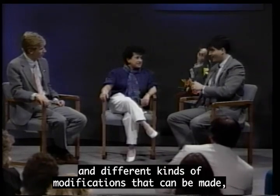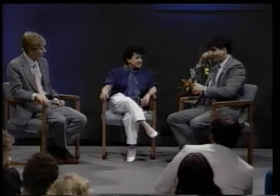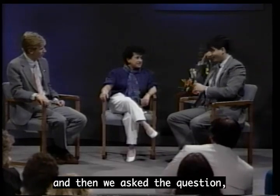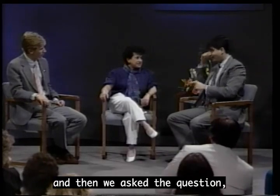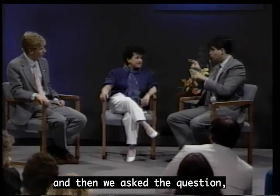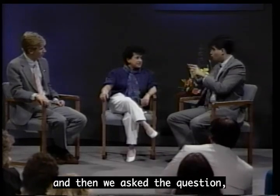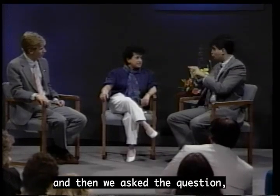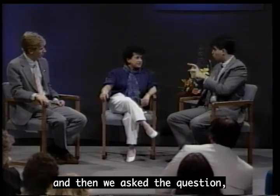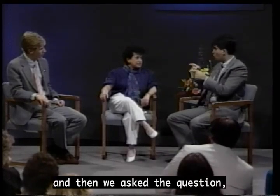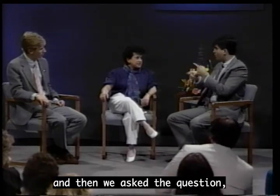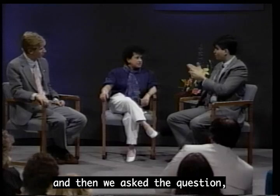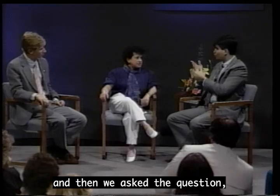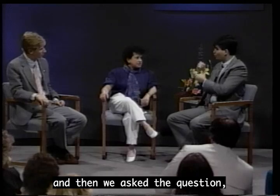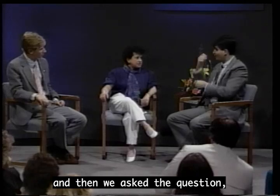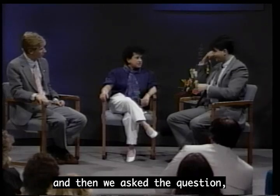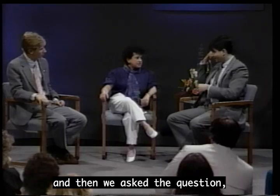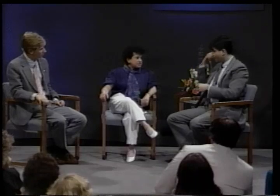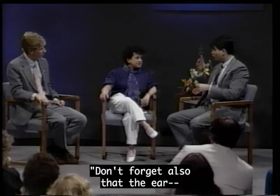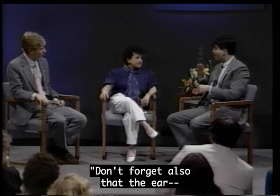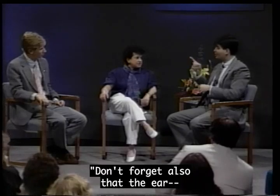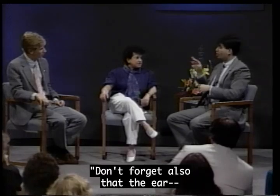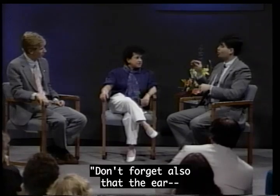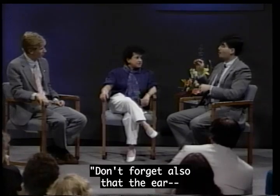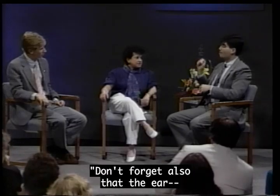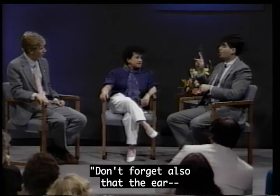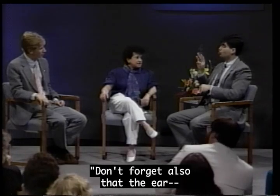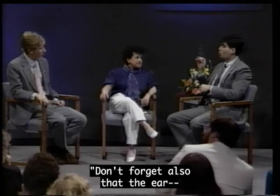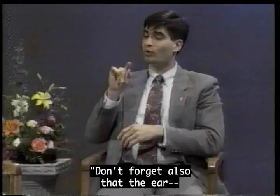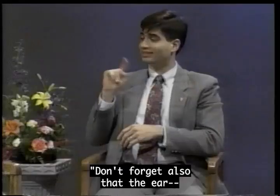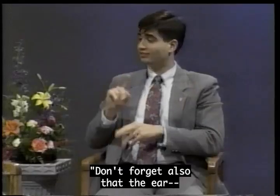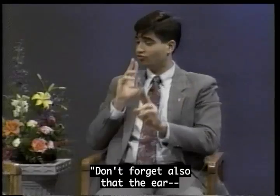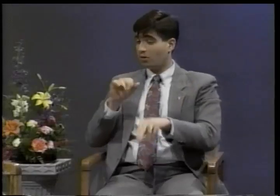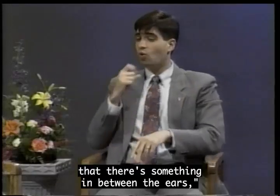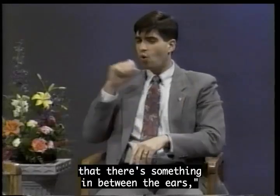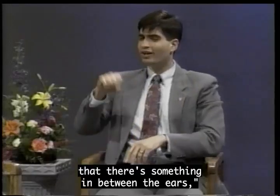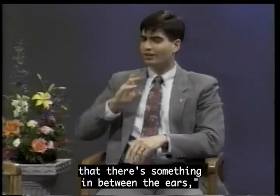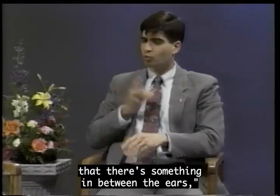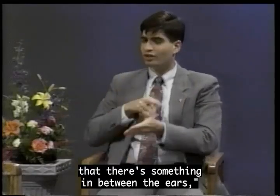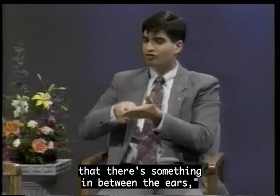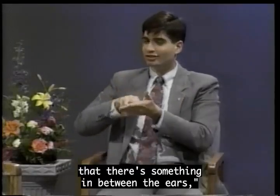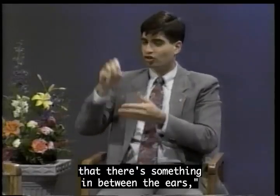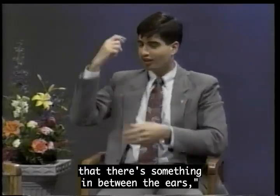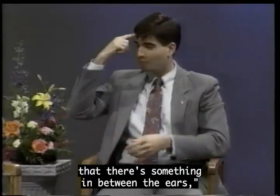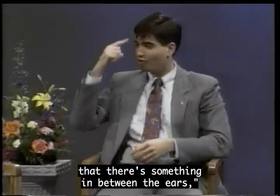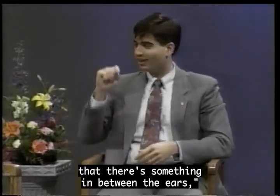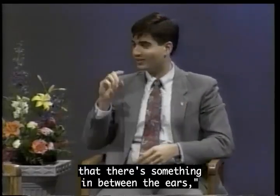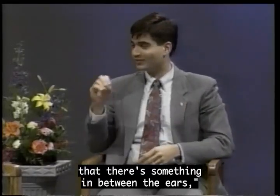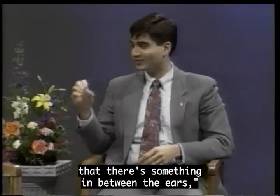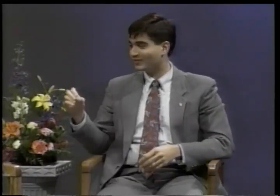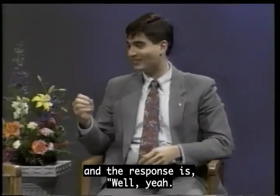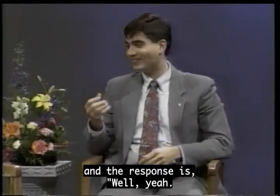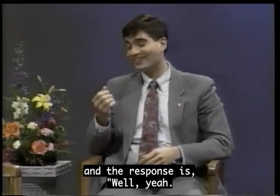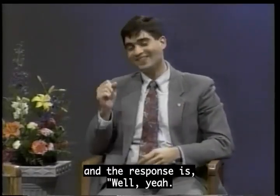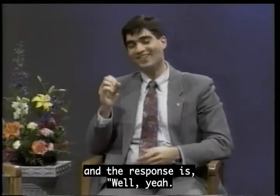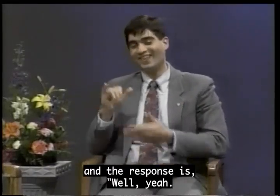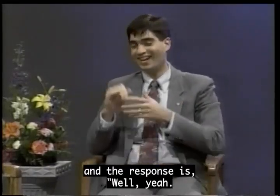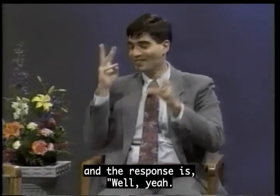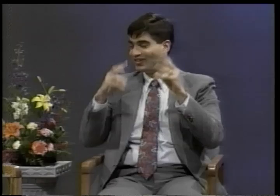question, don't forget also that the ear, that there's something in between the ears. And the response is, well, yeah, we're researching the brain too.